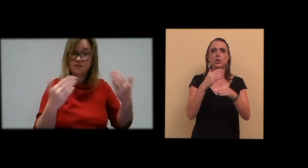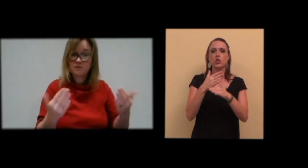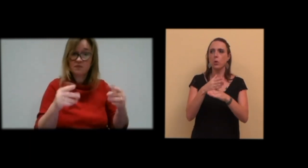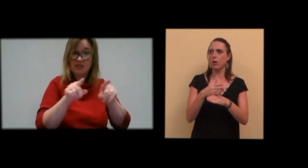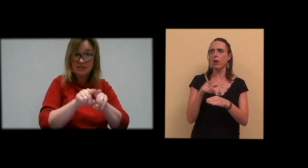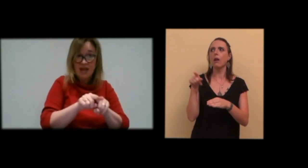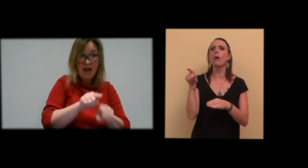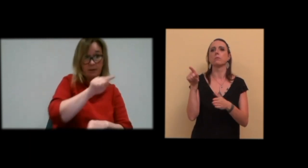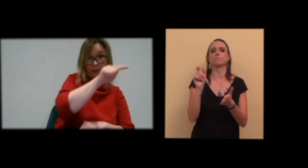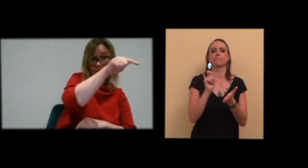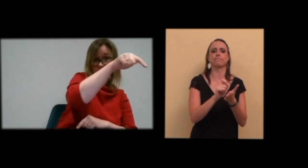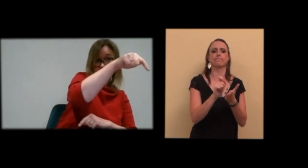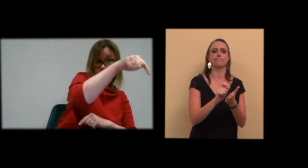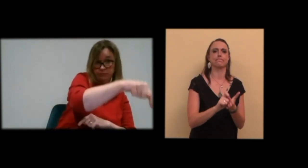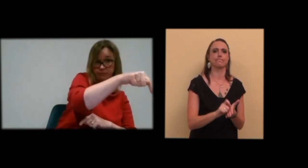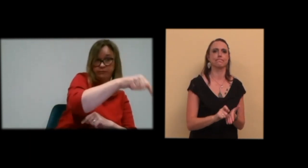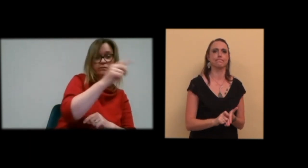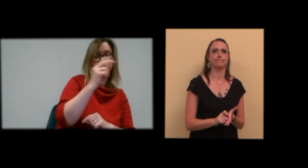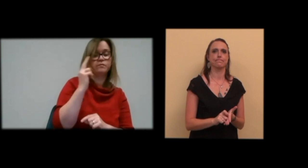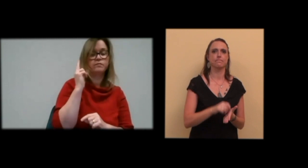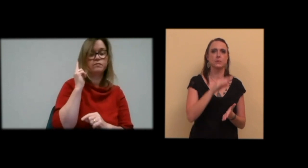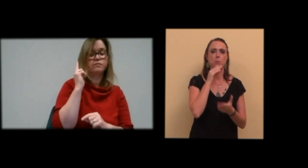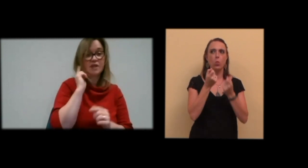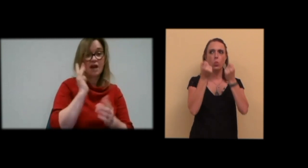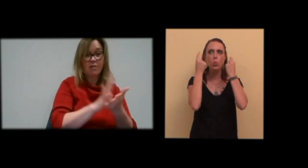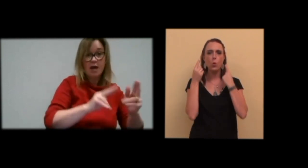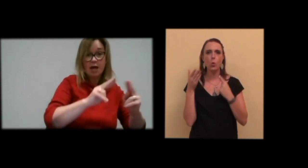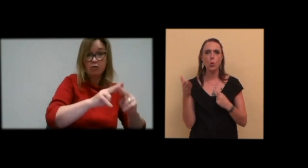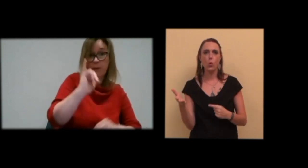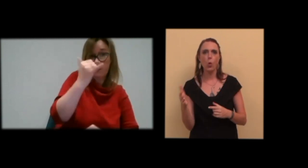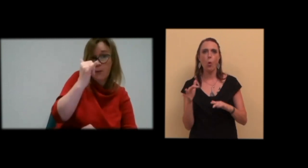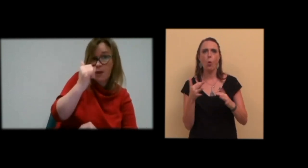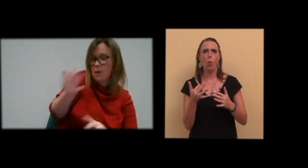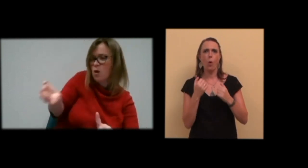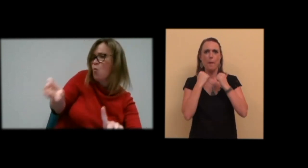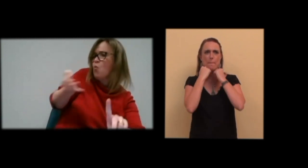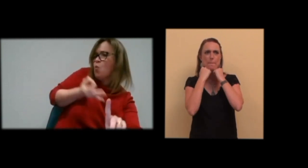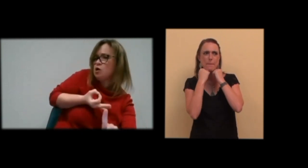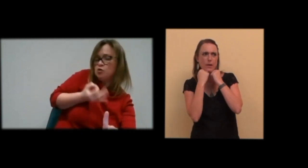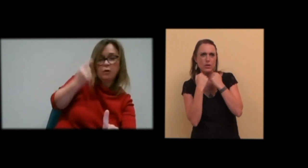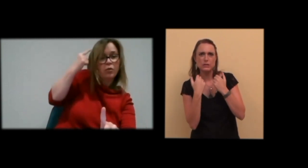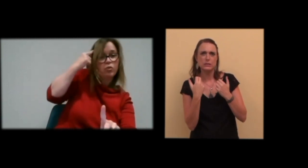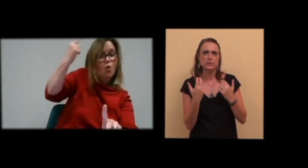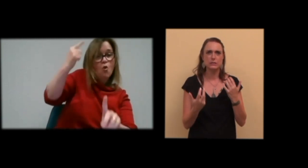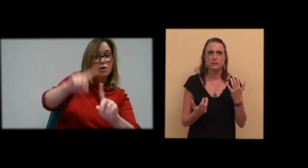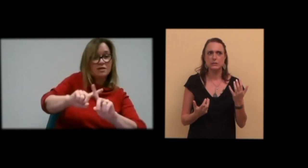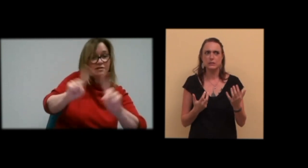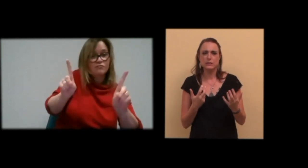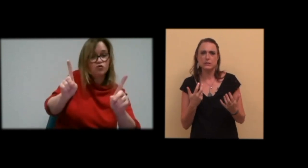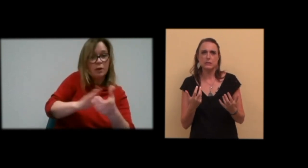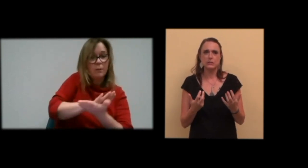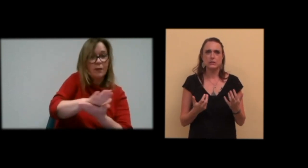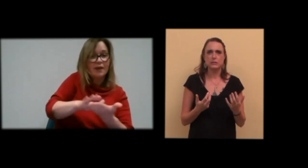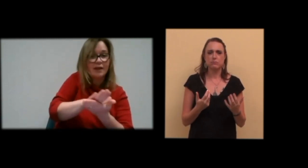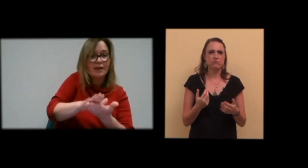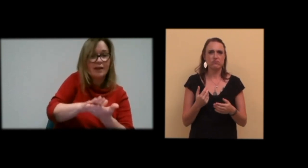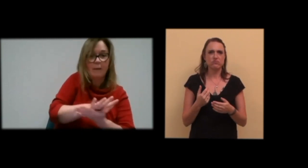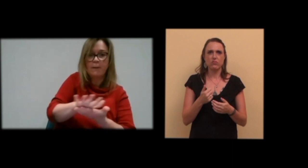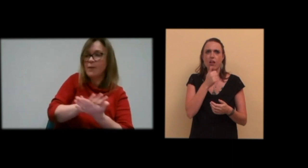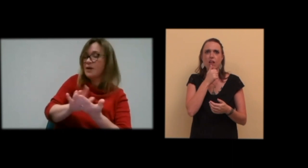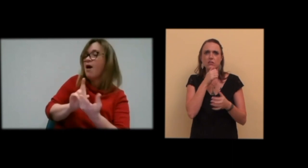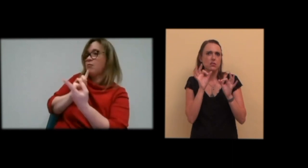place. So of course, the social worker will note down the misunderstanding or the fact that the